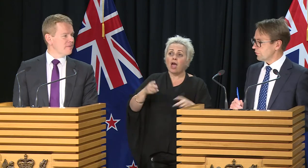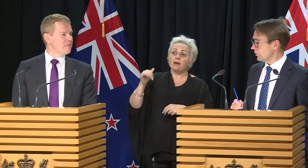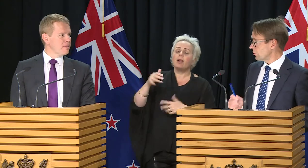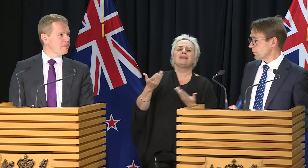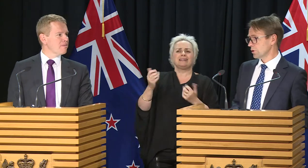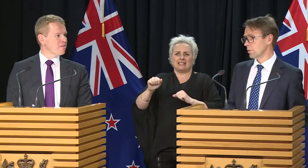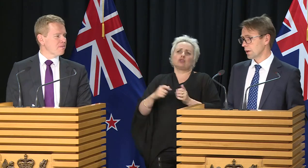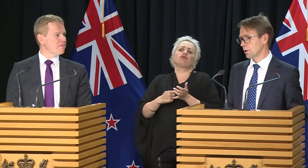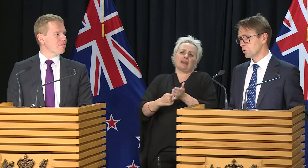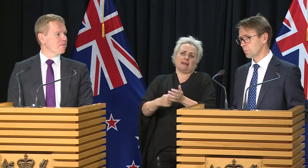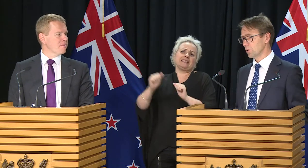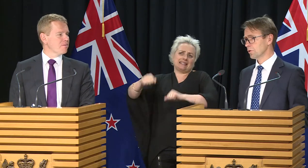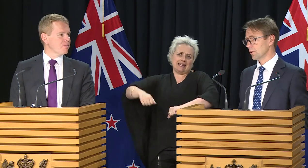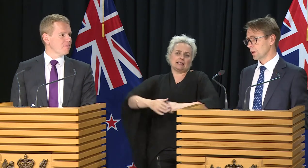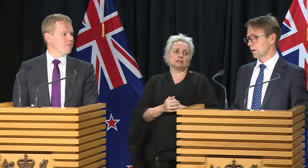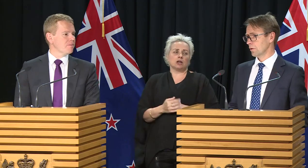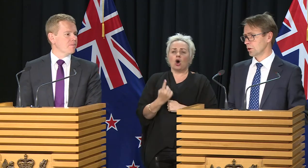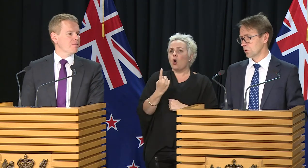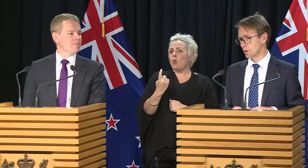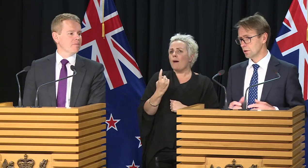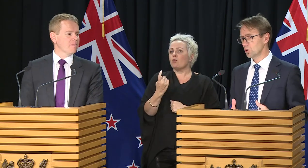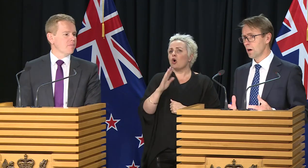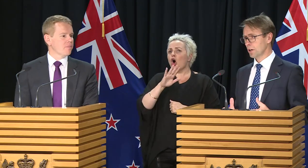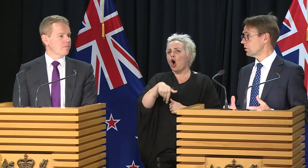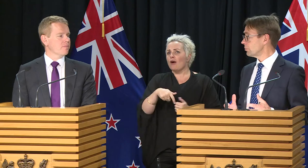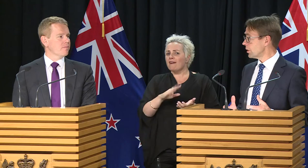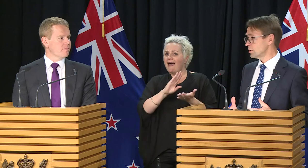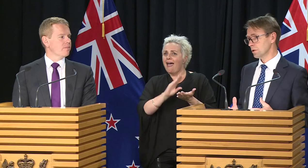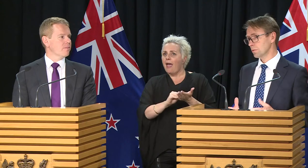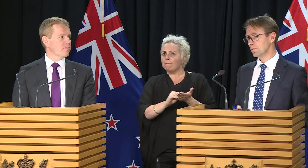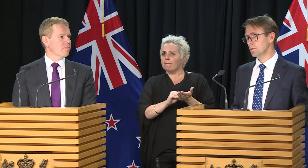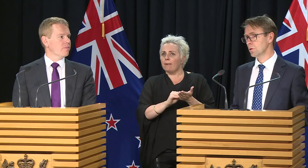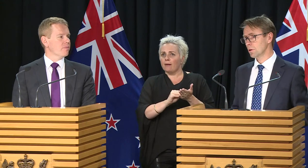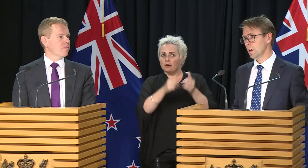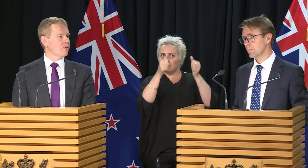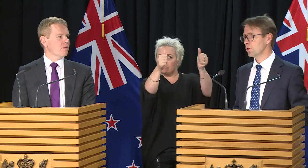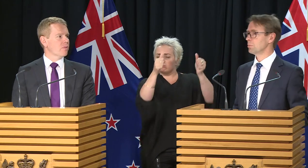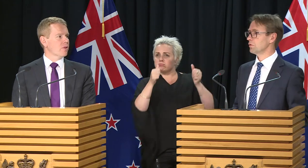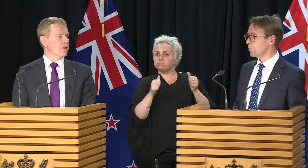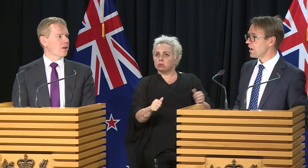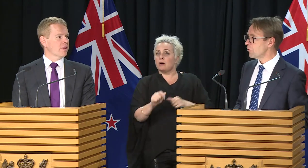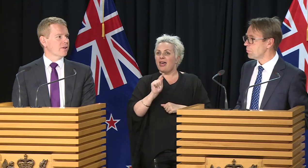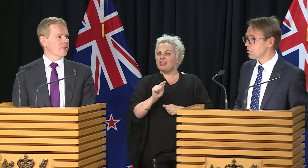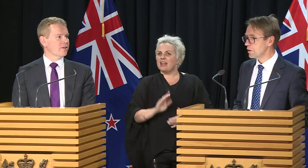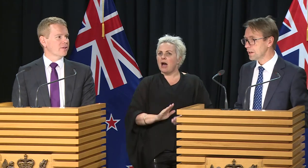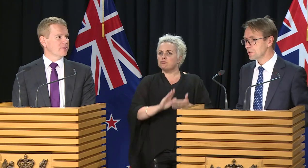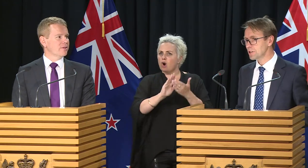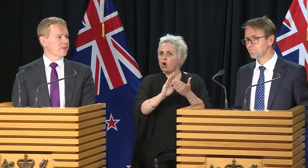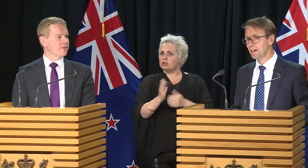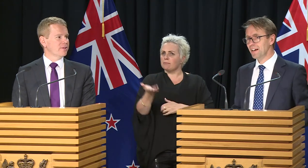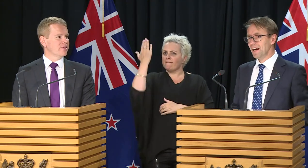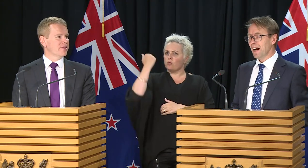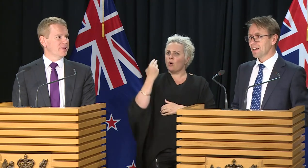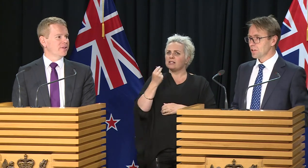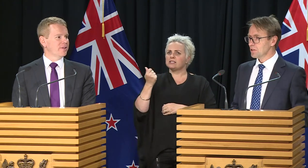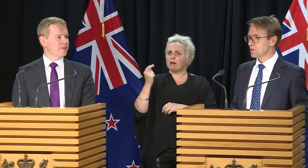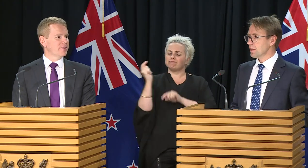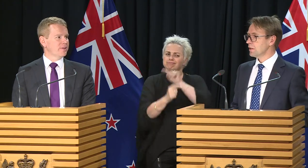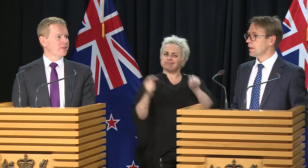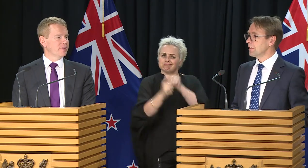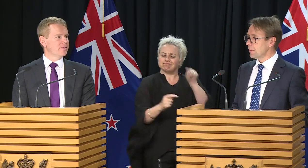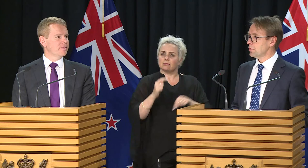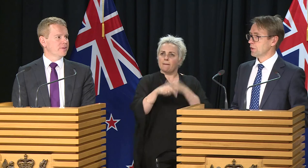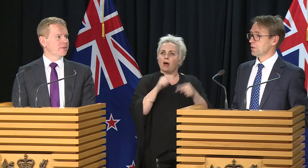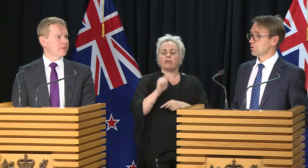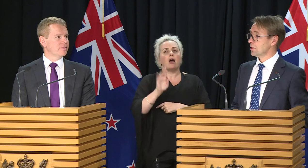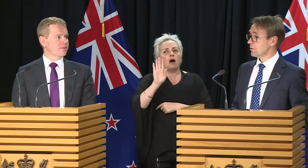one comment further on the QR codes? Because the QR code approach that we took got a bit of a bad rap in early days. Can I just say